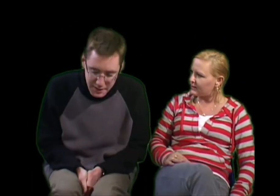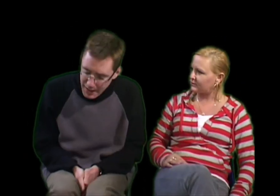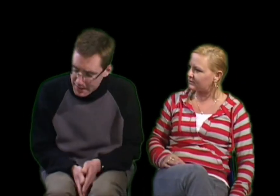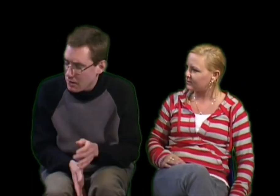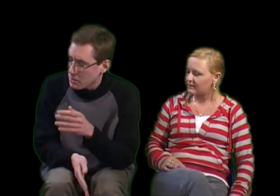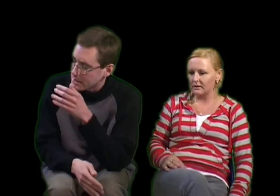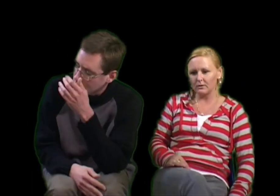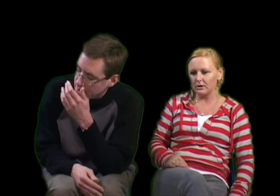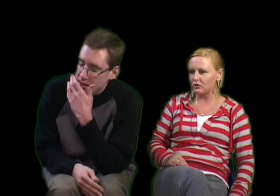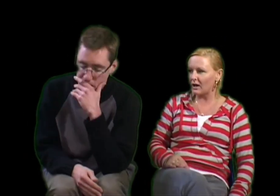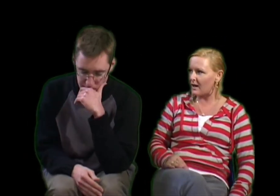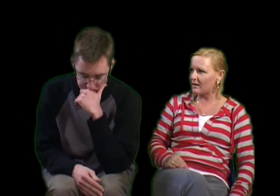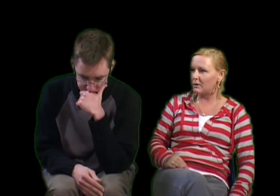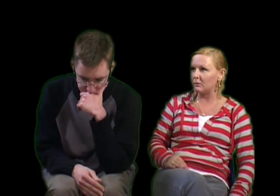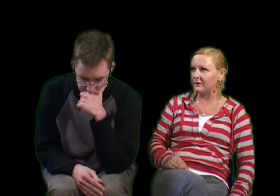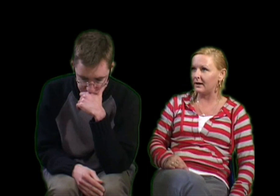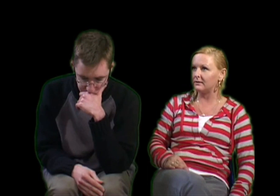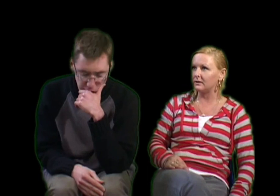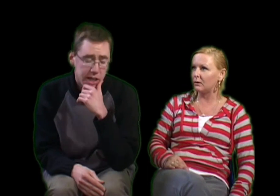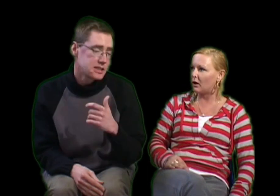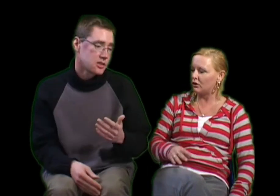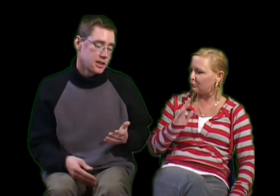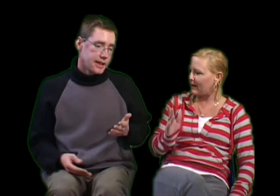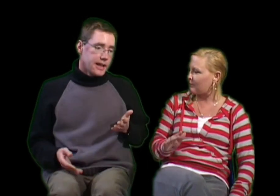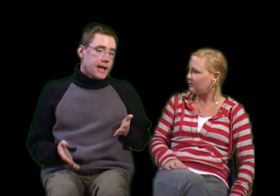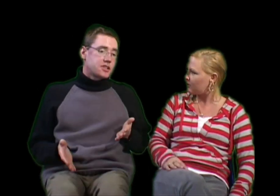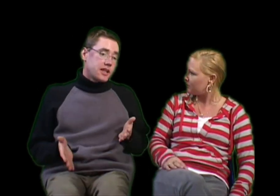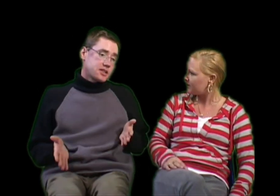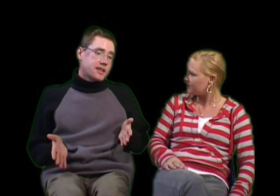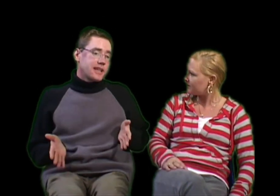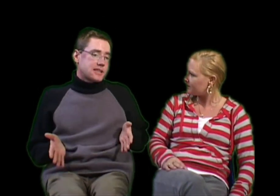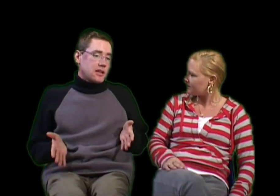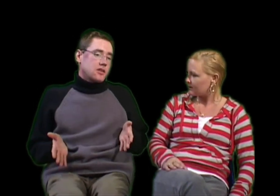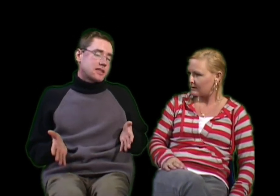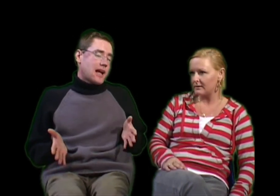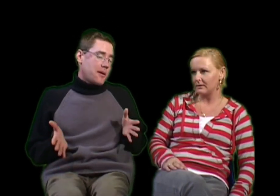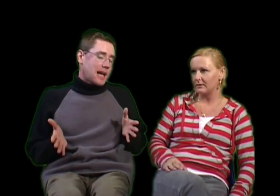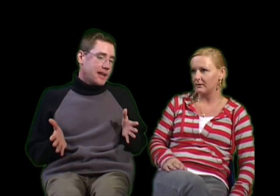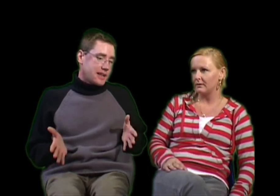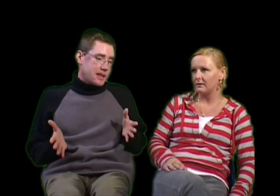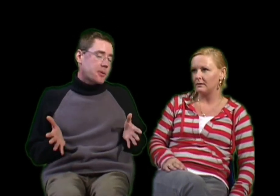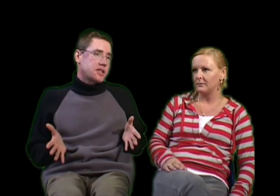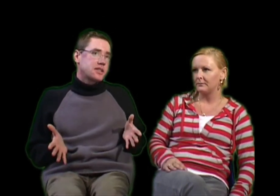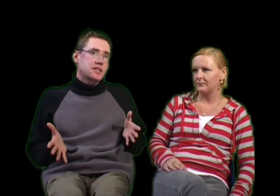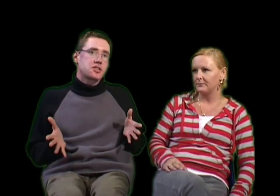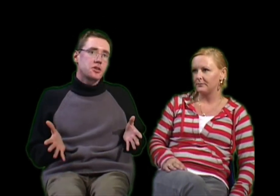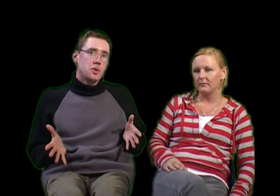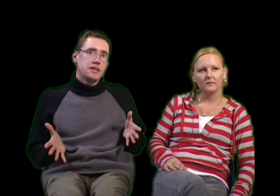I know you'd do this. Yeah, all right. No, well, but you just like me, mum and dad. It's just the thing is, look, Sam, I mean, I get the impression that Sue is